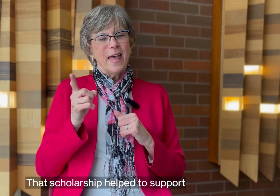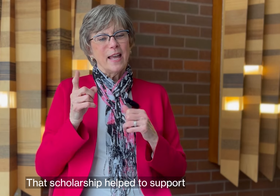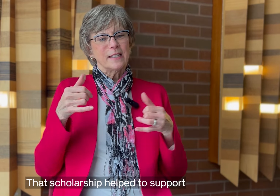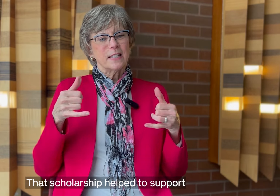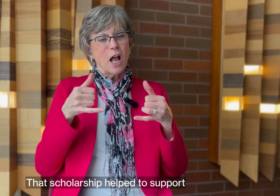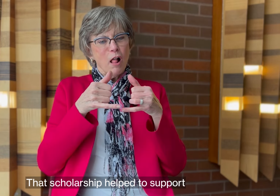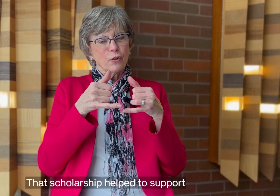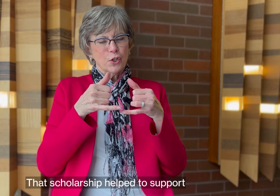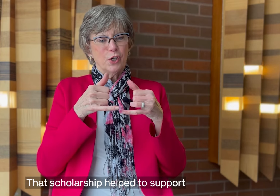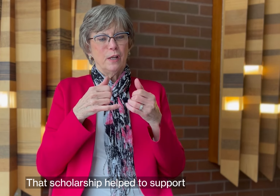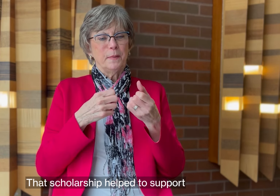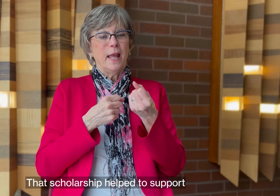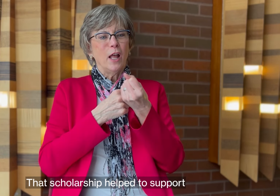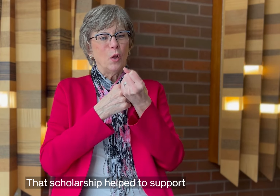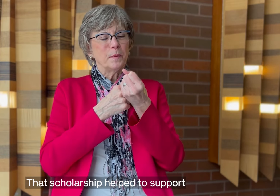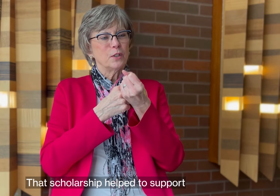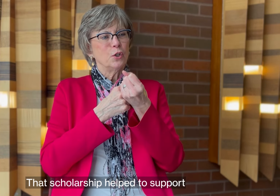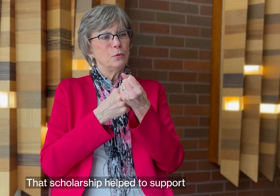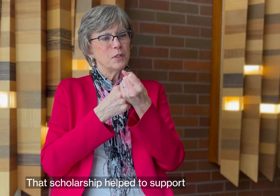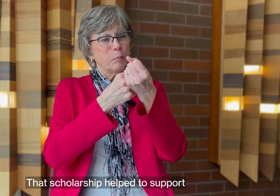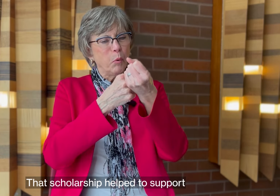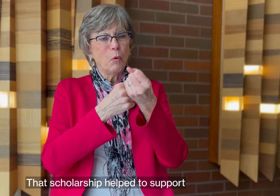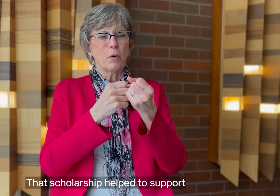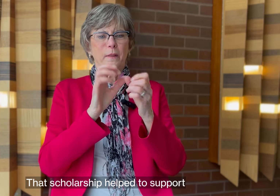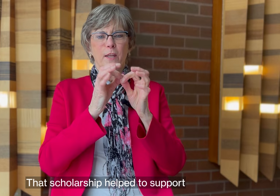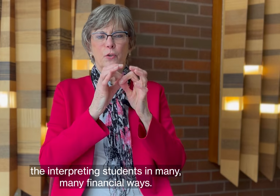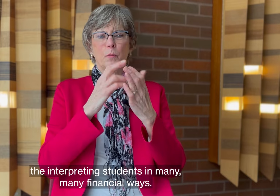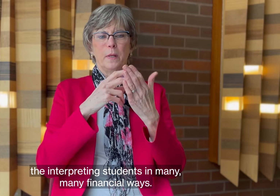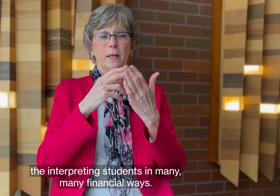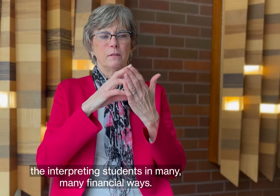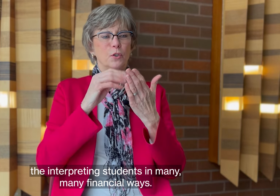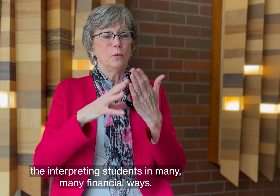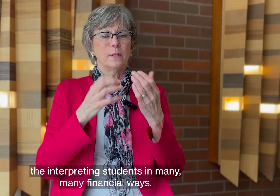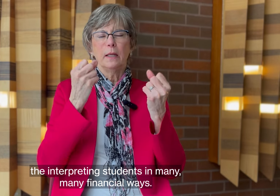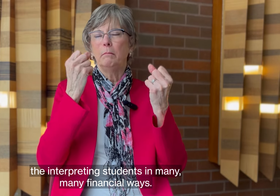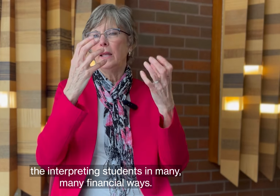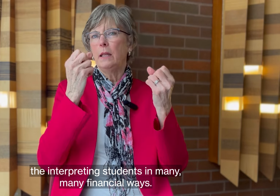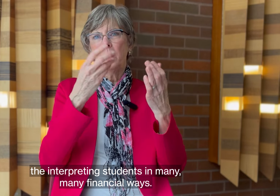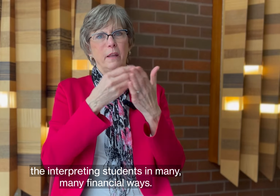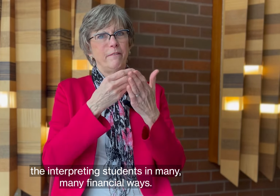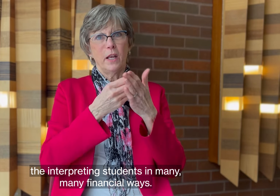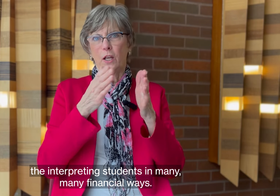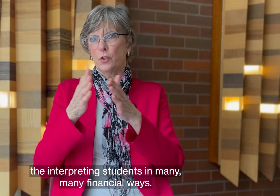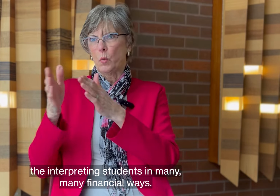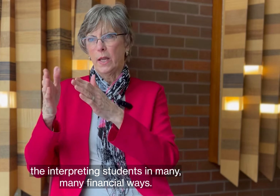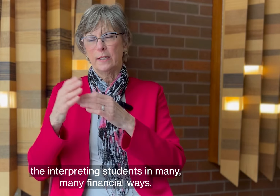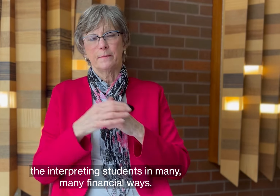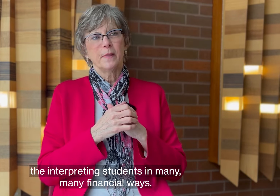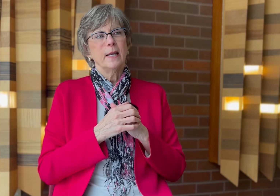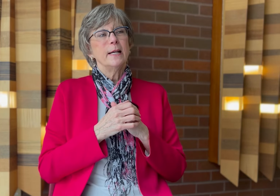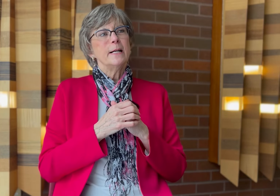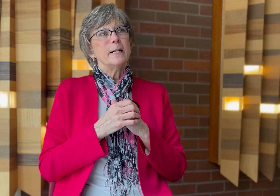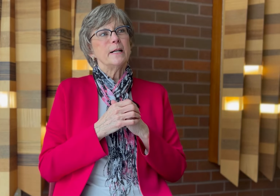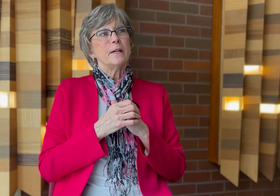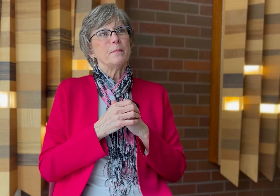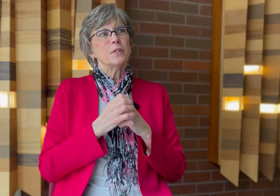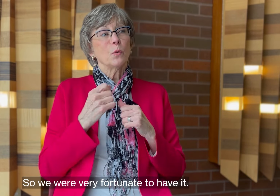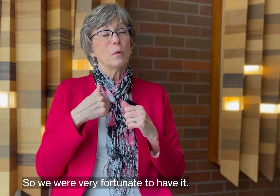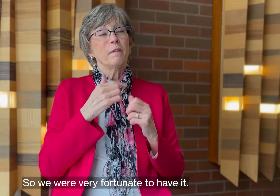That scholarship helped to support the interpreting students in many, many financial ways. So we were